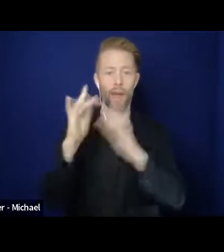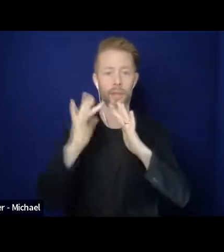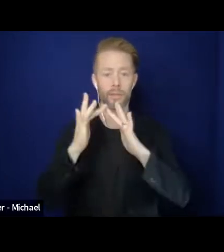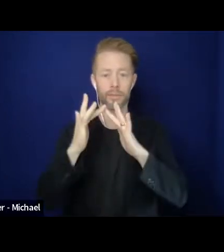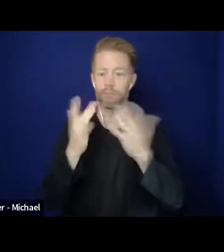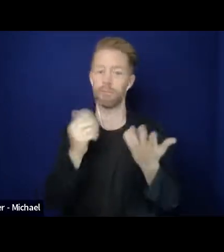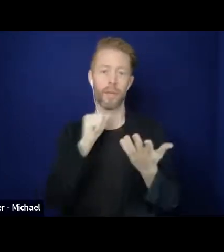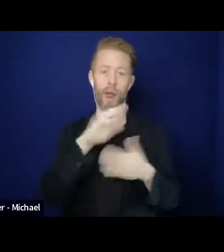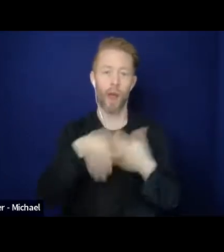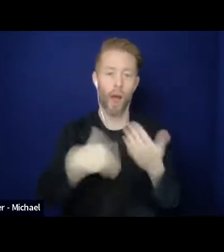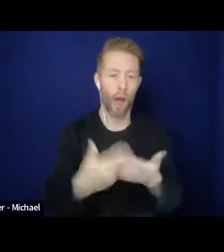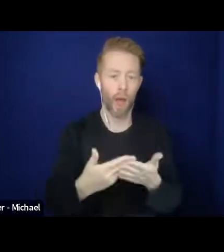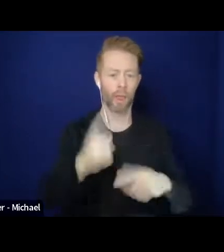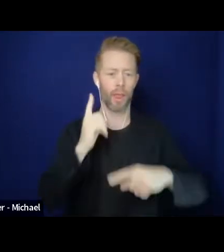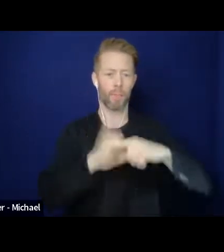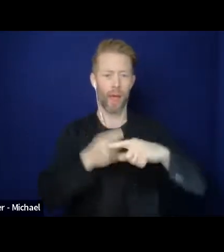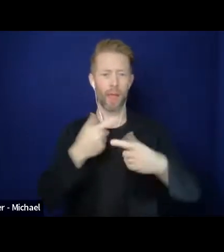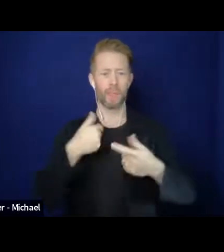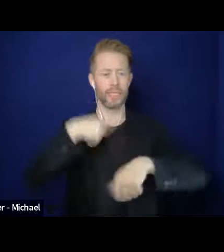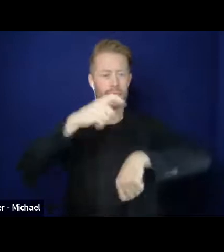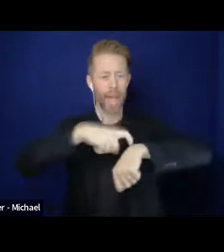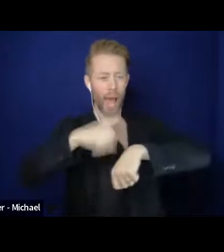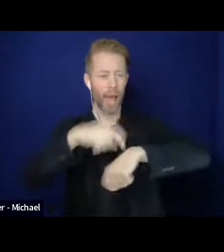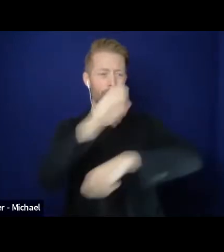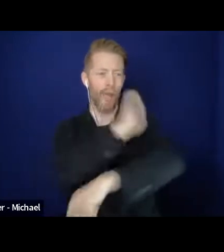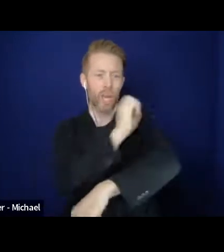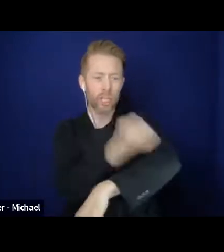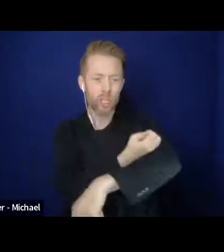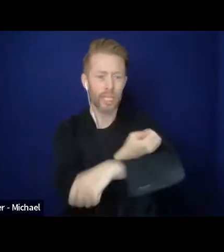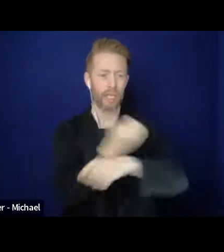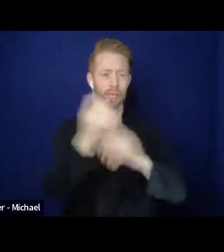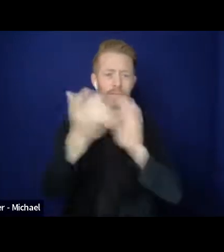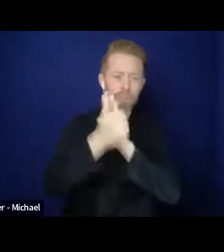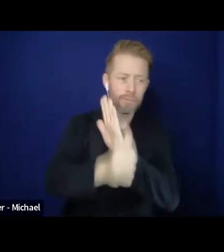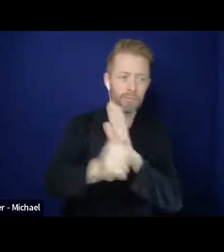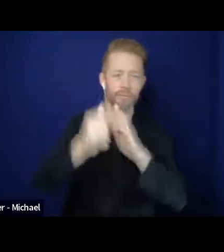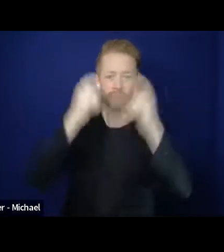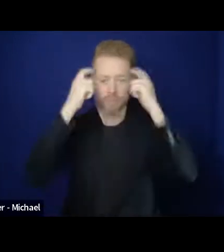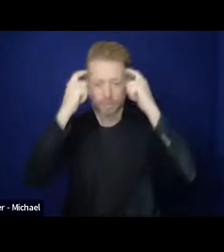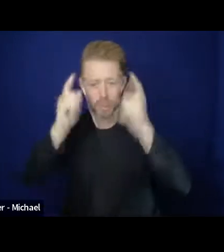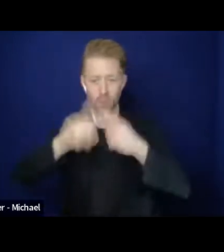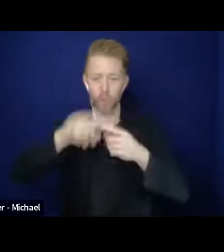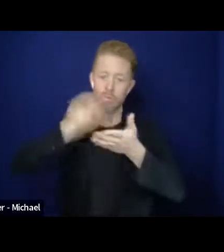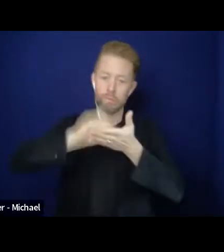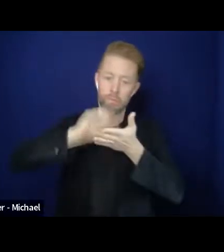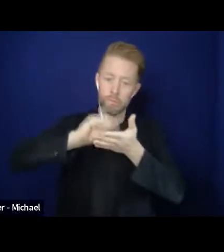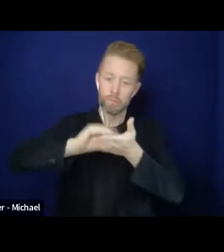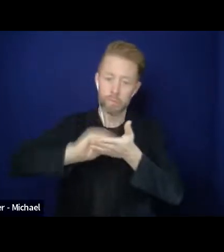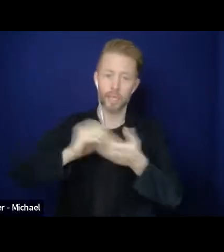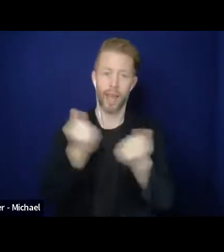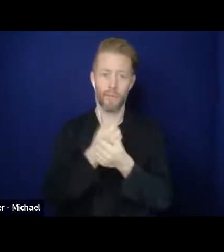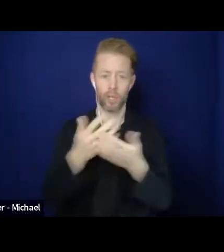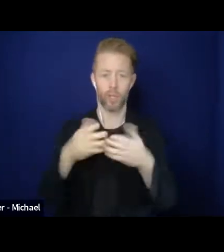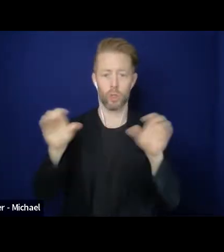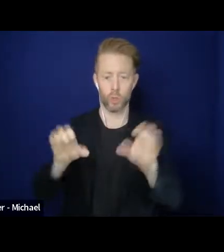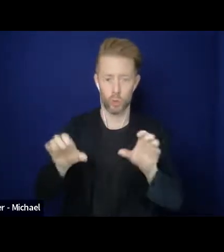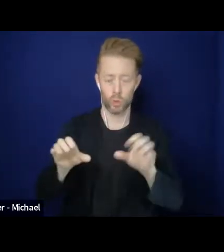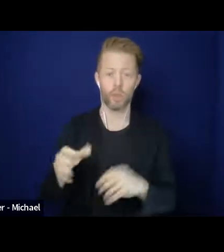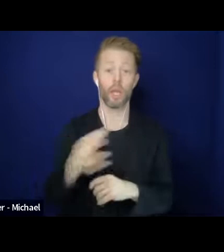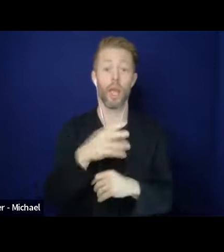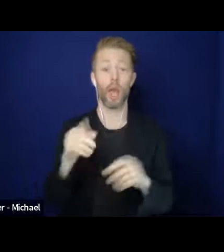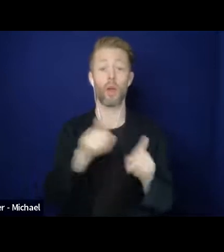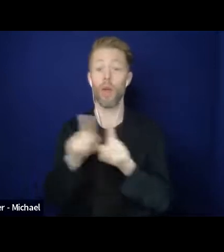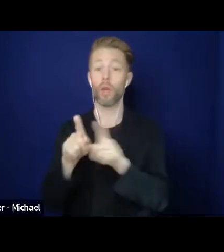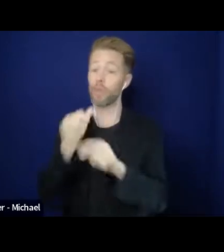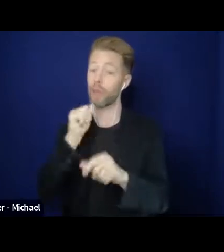the time or the wherewithal or the energy to log everything that they're doing. And not everybody has the privilege of being able to